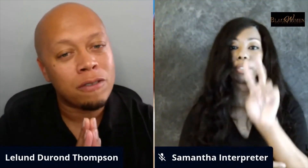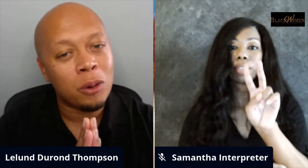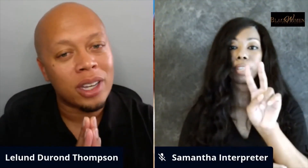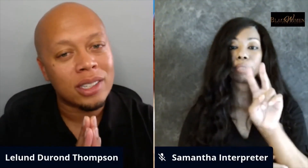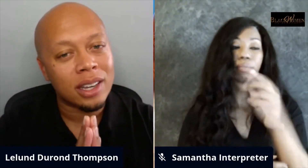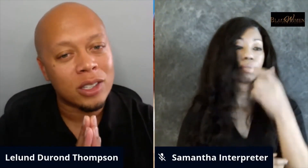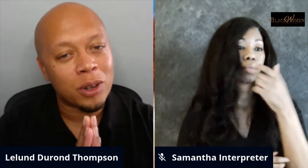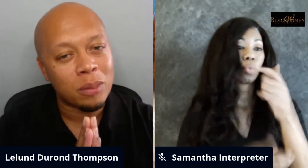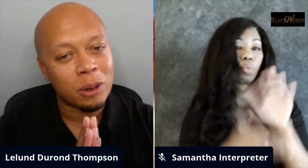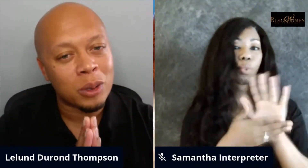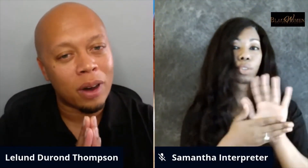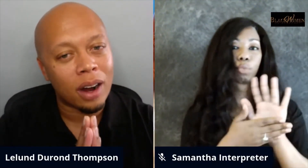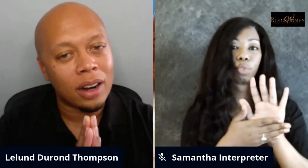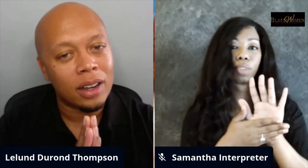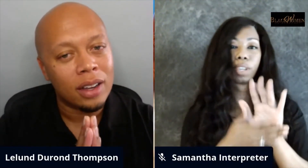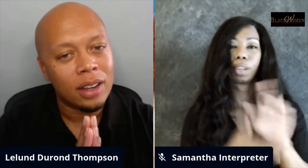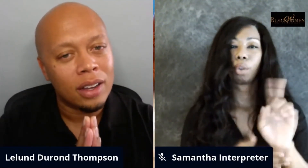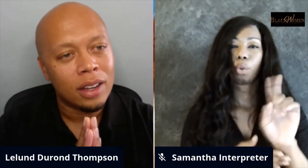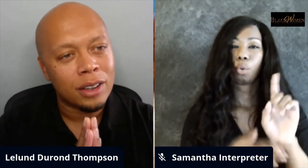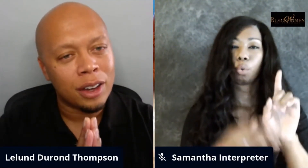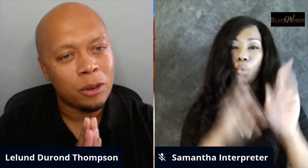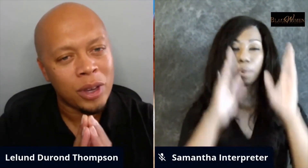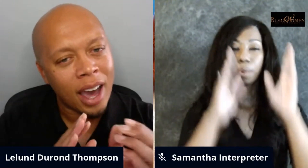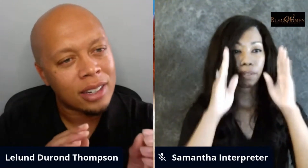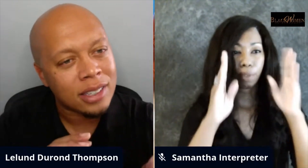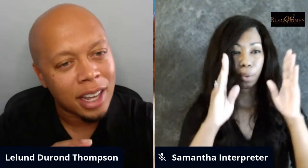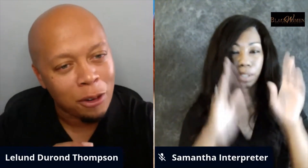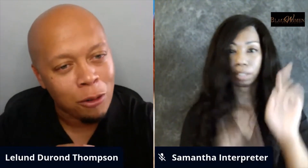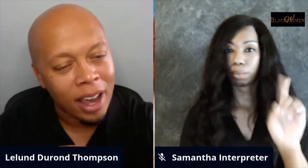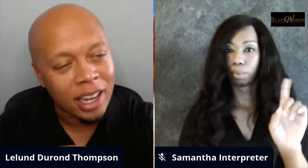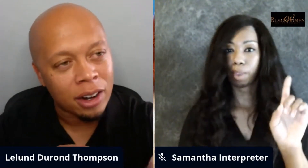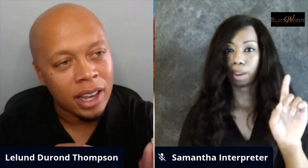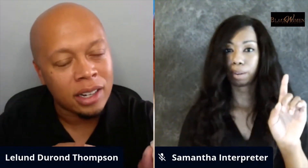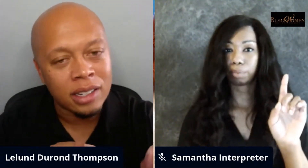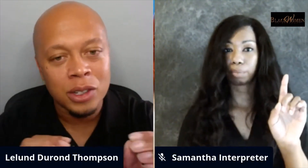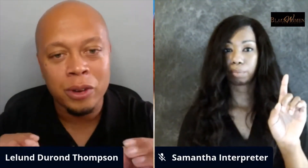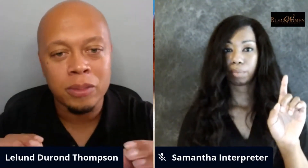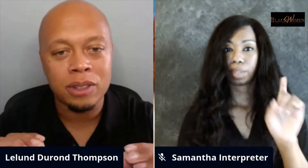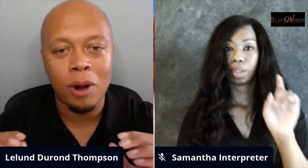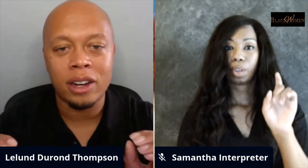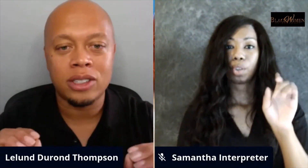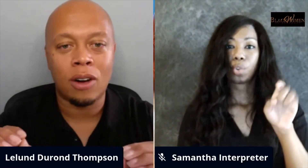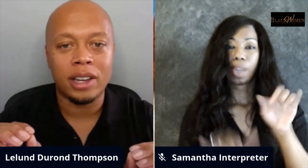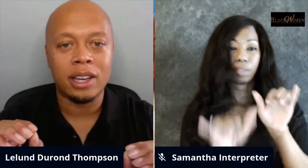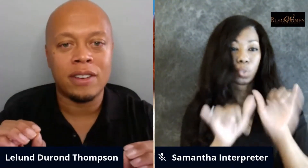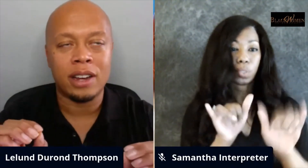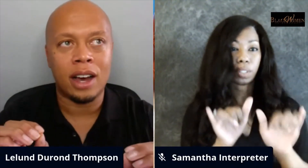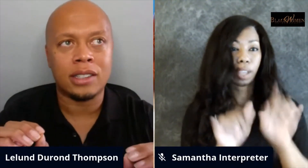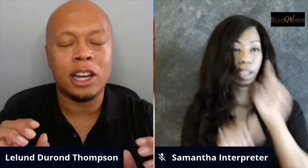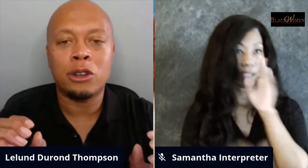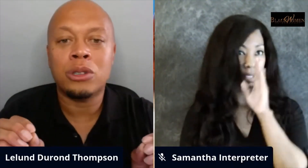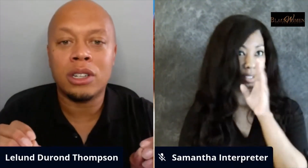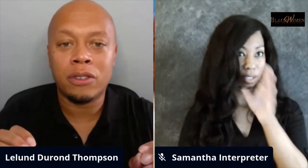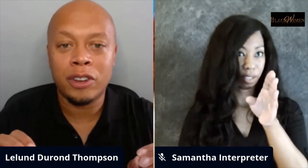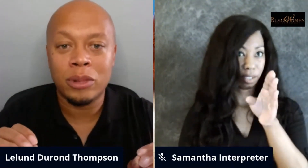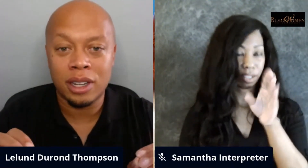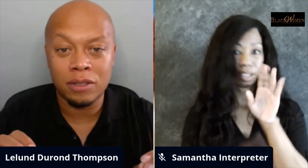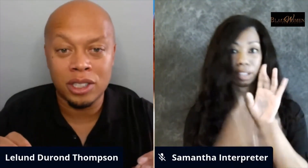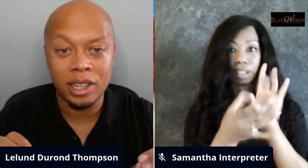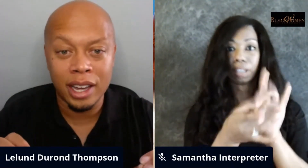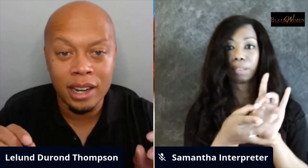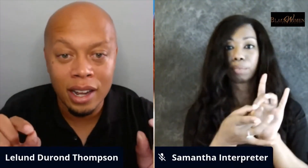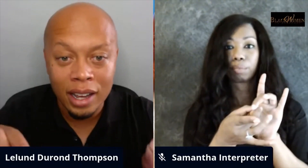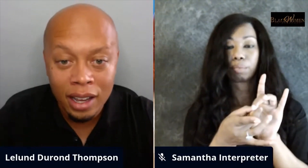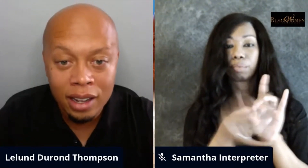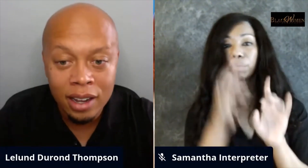their focus is for the most part, you know, we got to stay right here. In scripts, writers aren't giving us, they're usually for film and